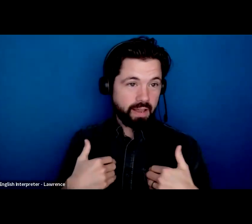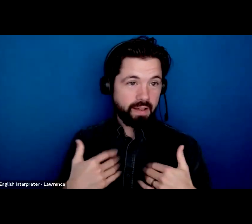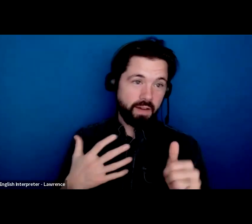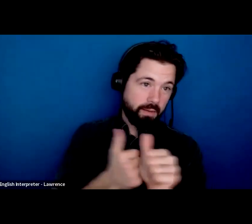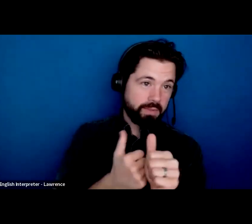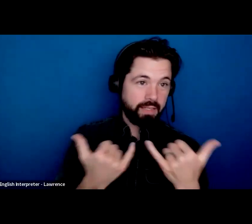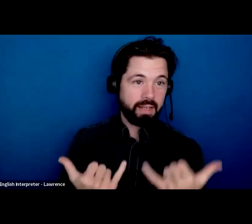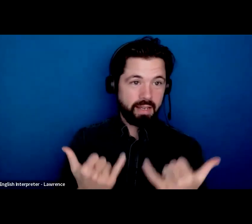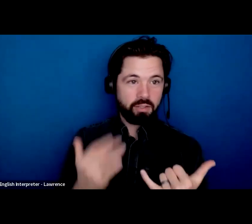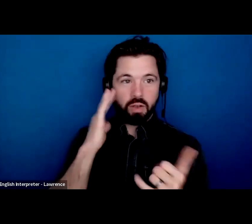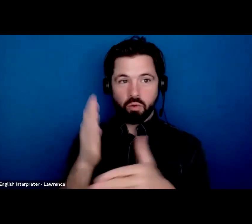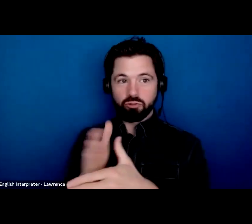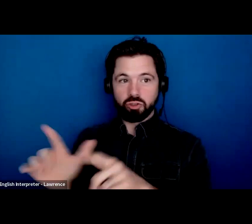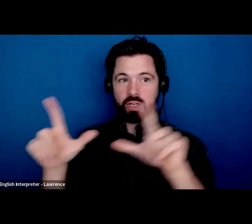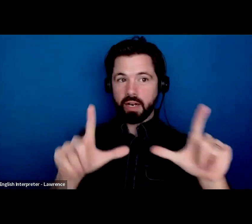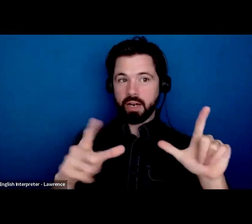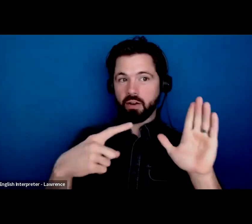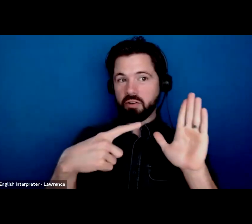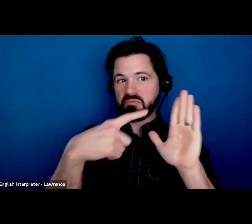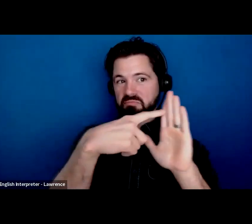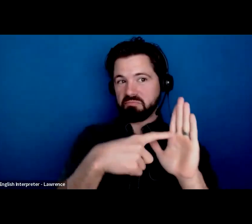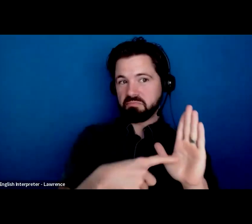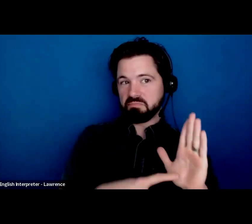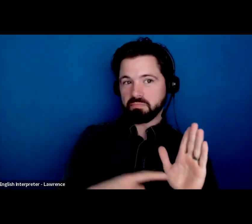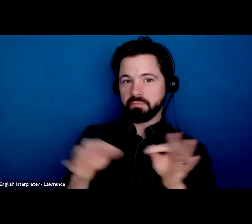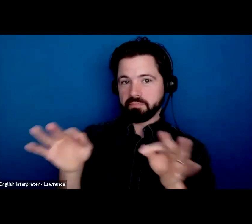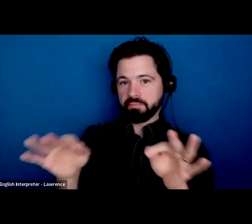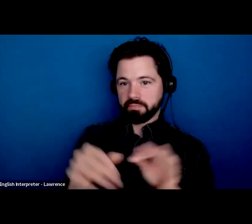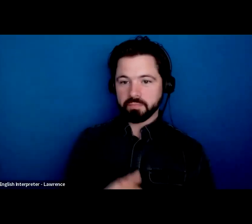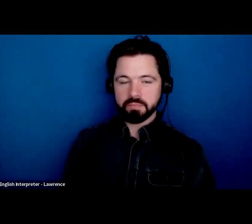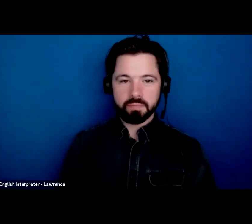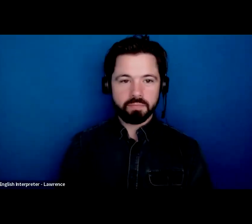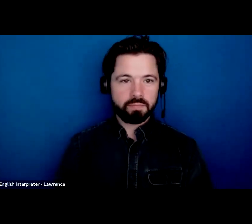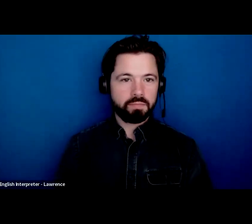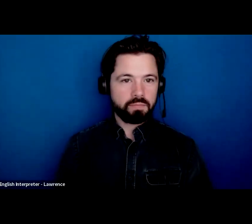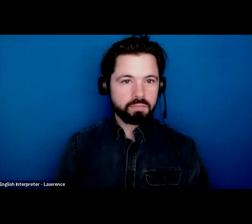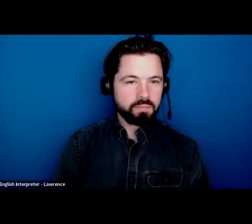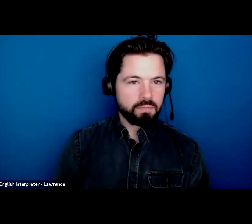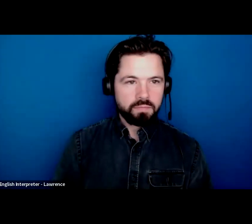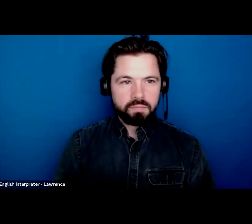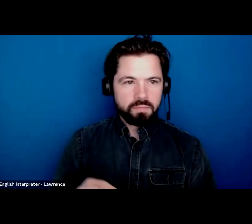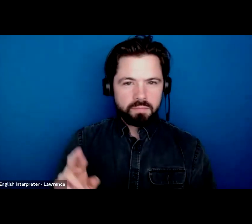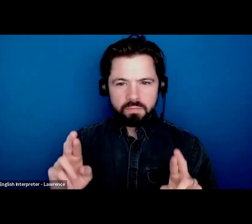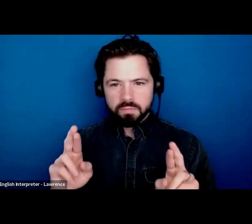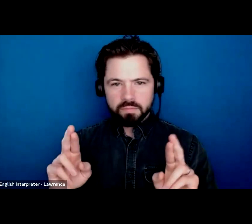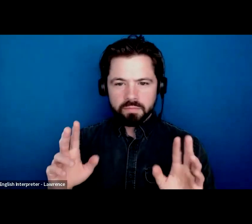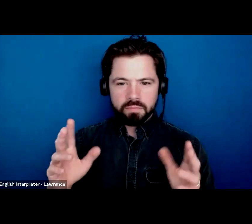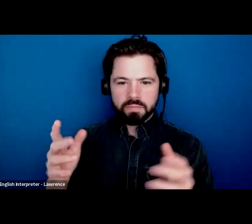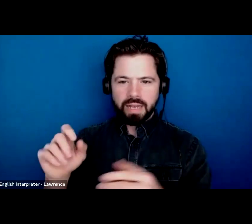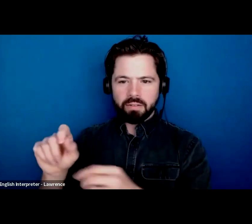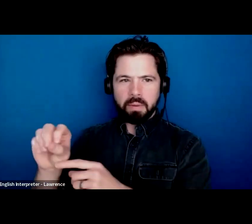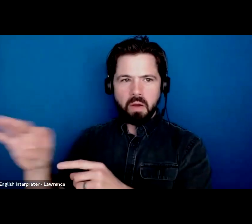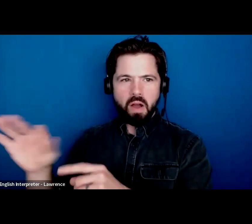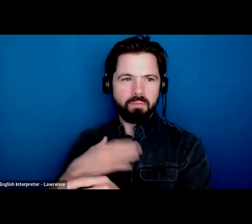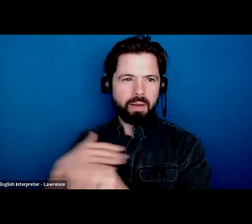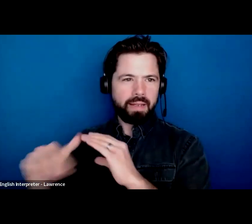so I'm going to share my screen. Hopefully, I have to do this without my email on, otherwise I get too many notifications in the middle of meetings and it gets a